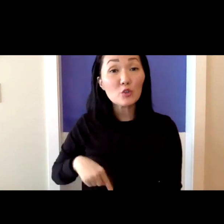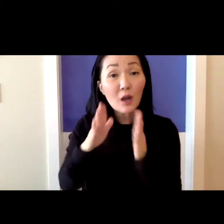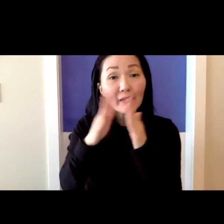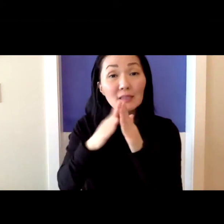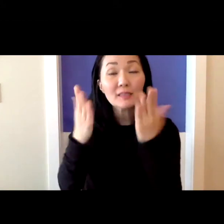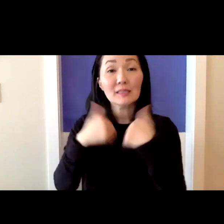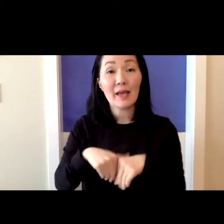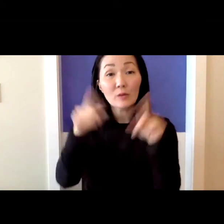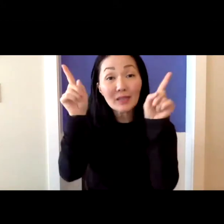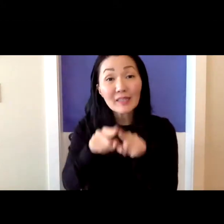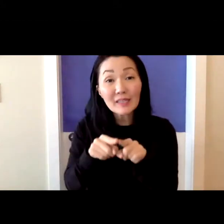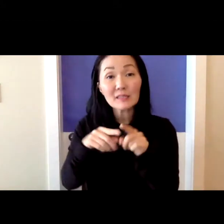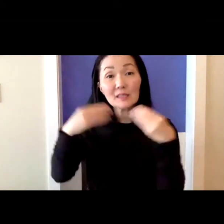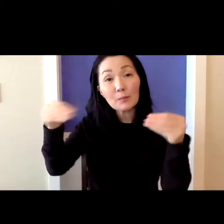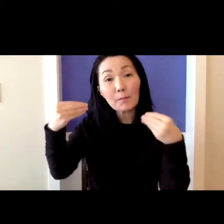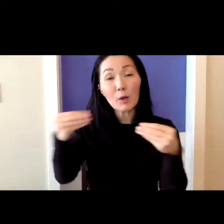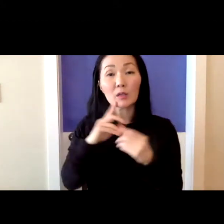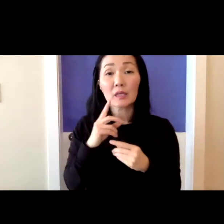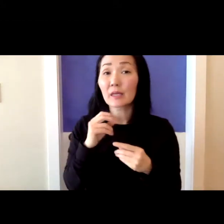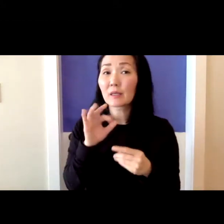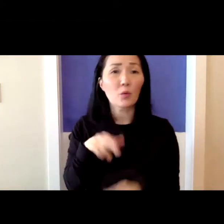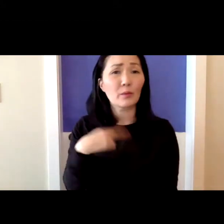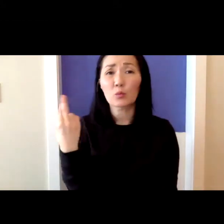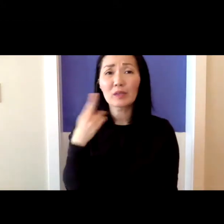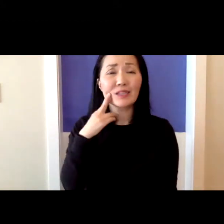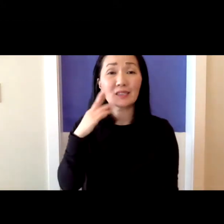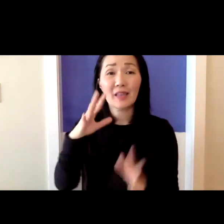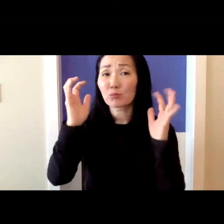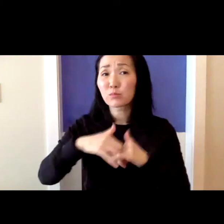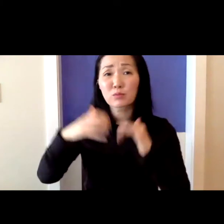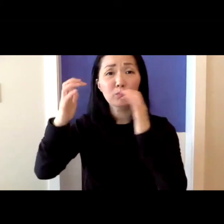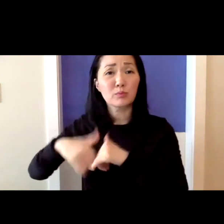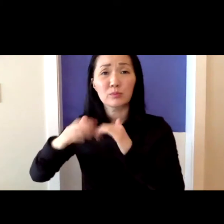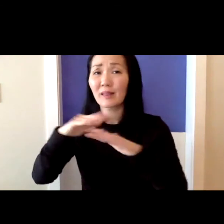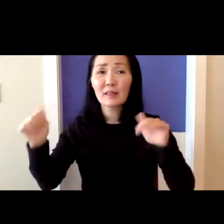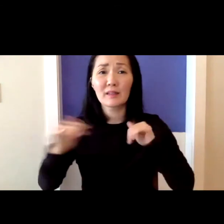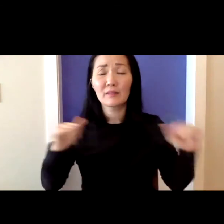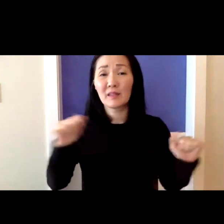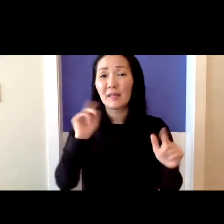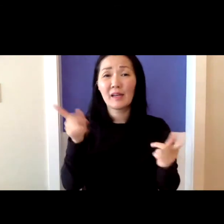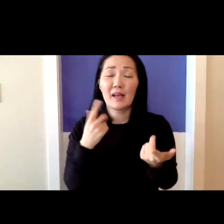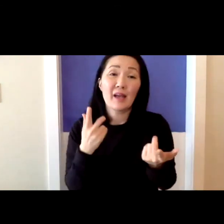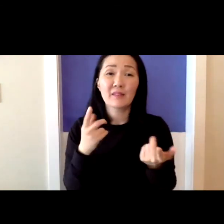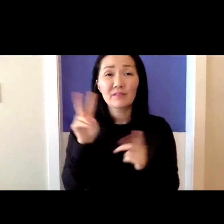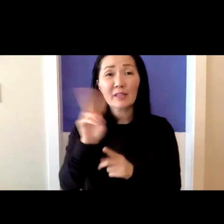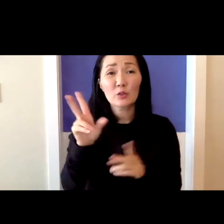else, or else we risk losing what makes Vancouver worthwhile to live in the first place. Thanks,